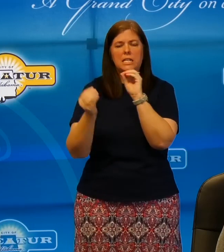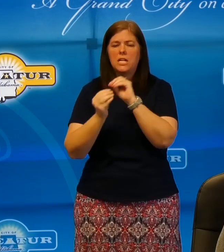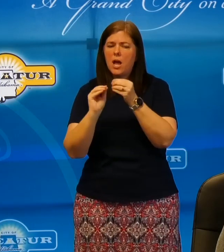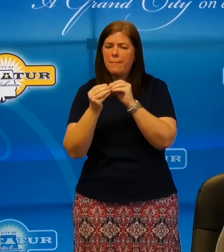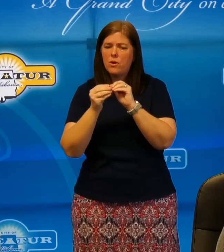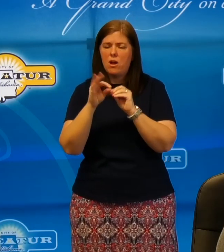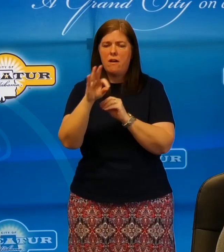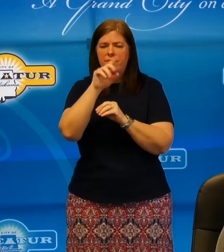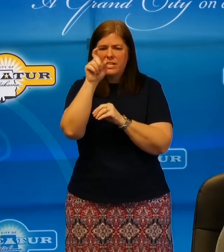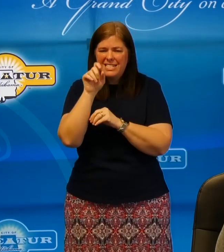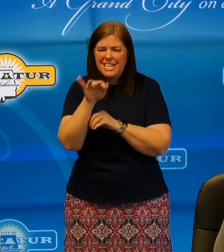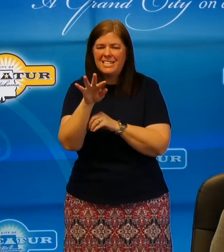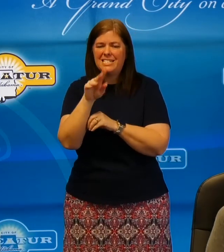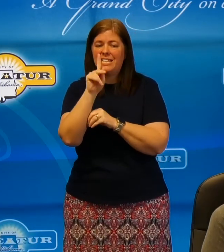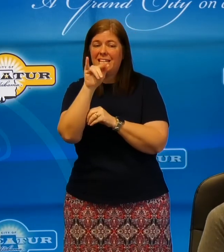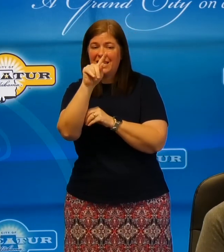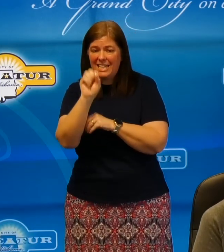testing kits.